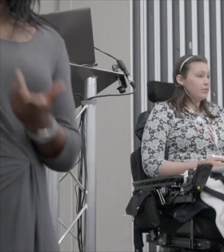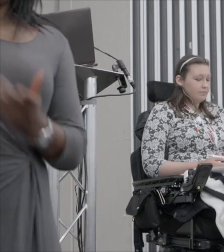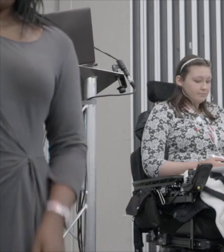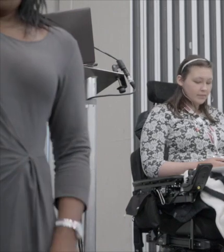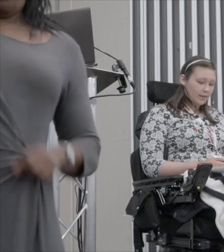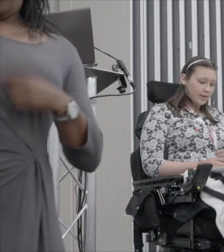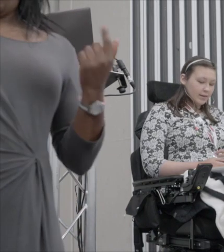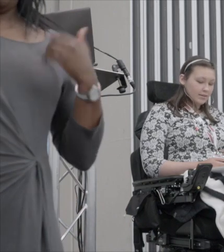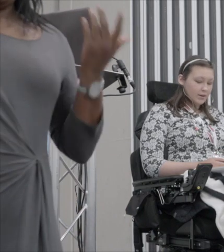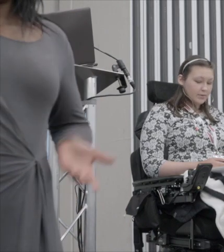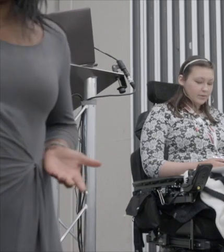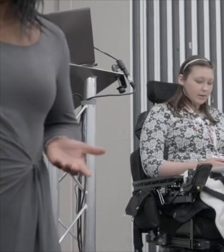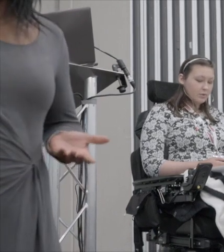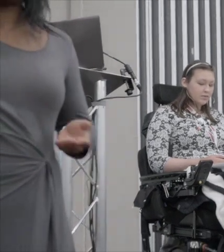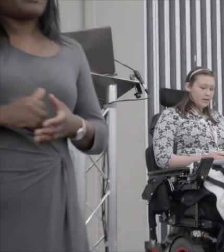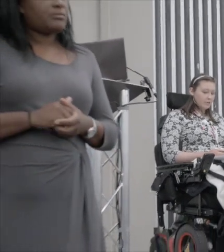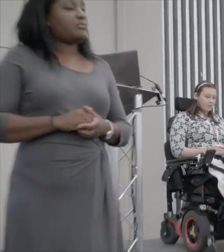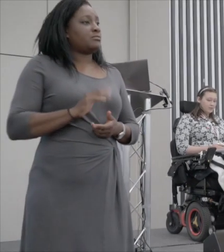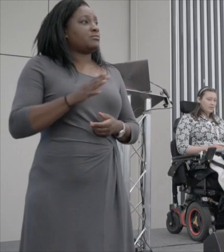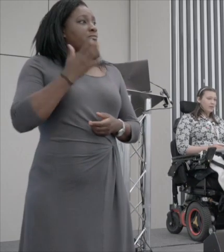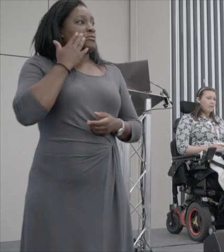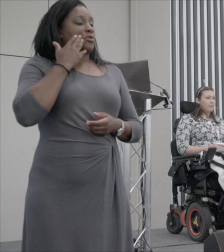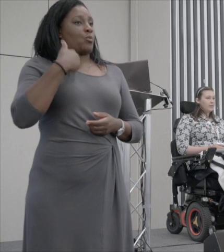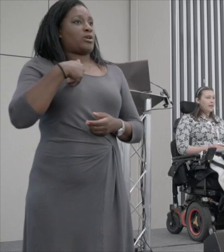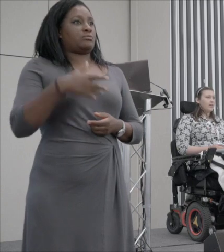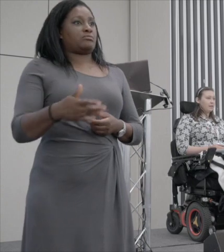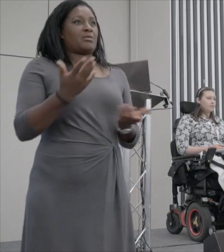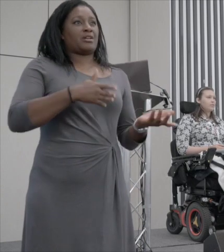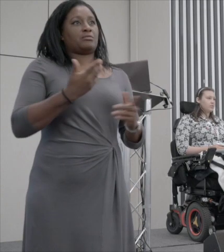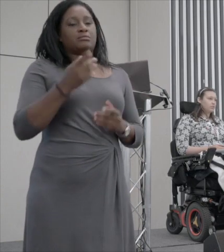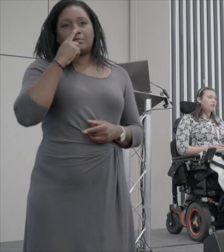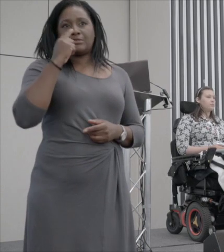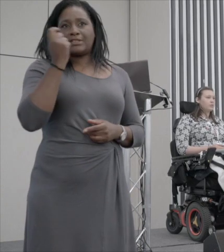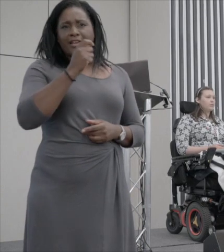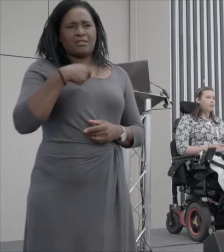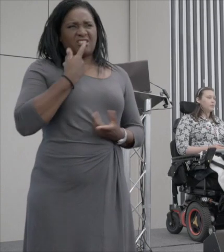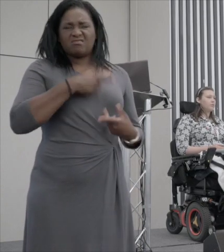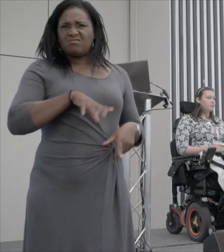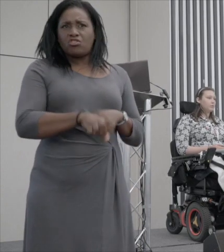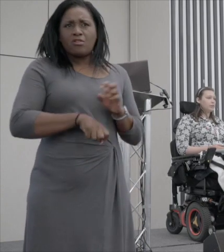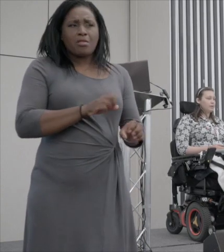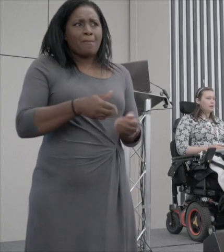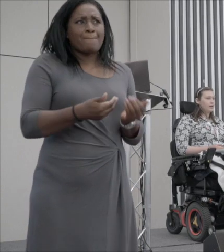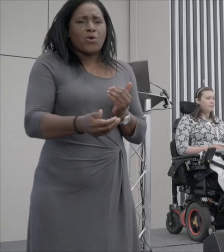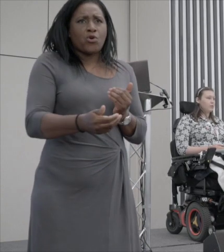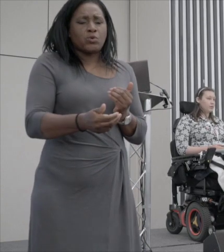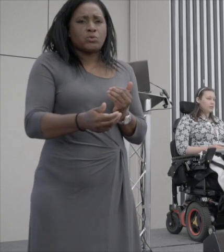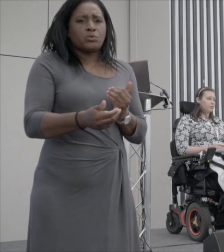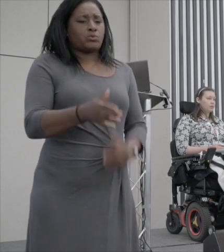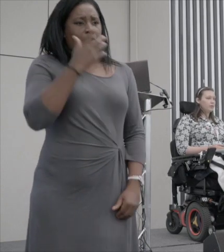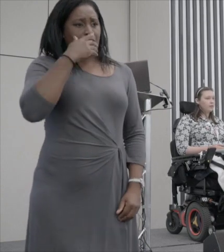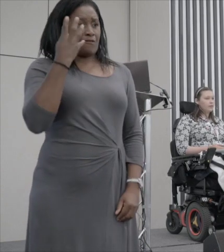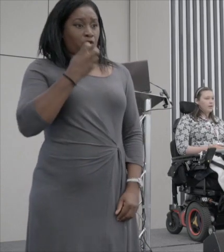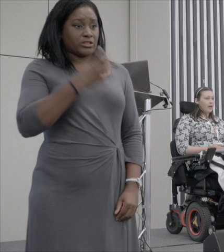know you're different? So it wasn't until I was kind of about 10 and I started to struggle more, and then when I was 14 I became a